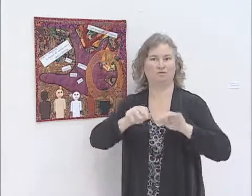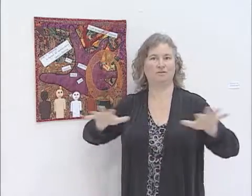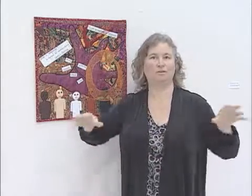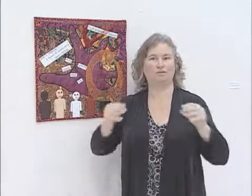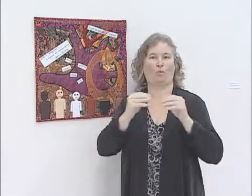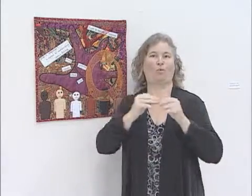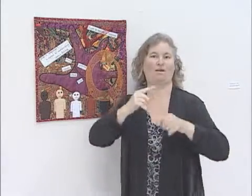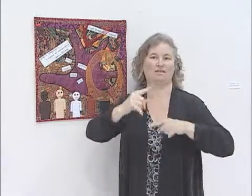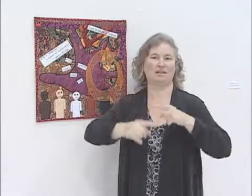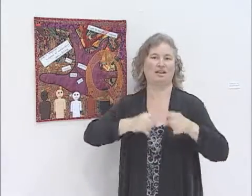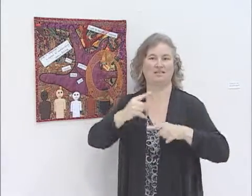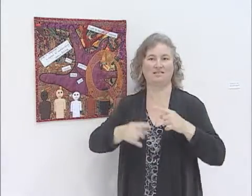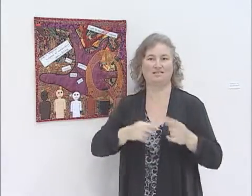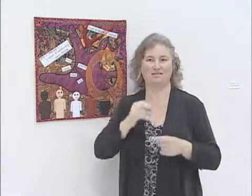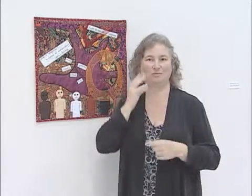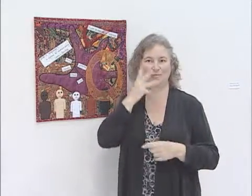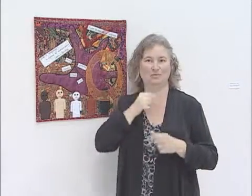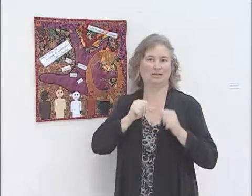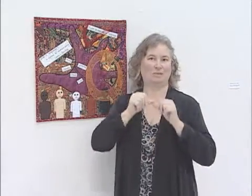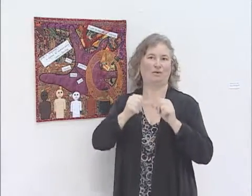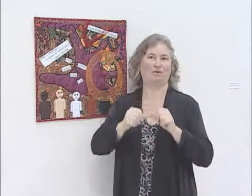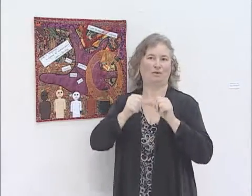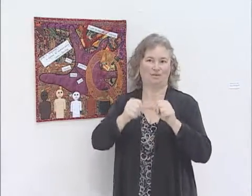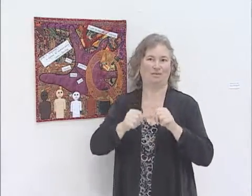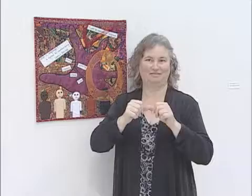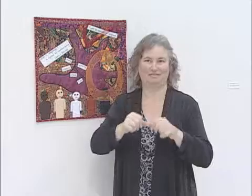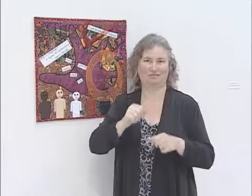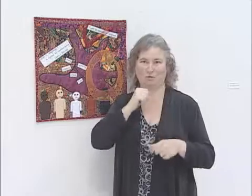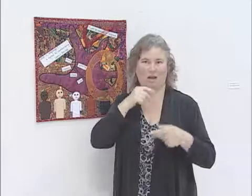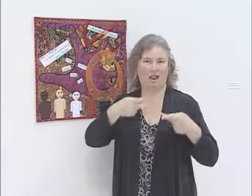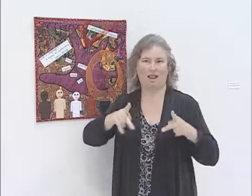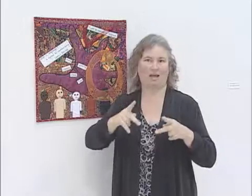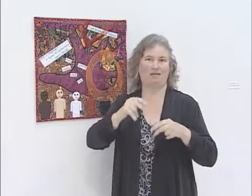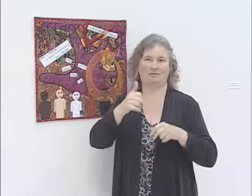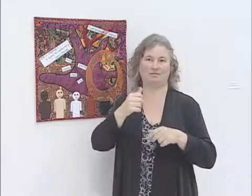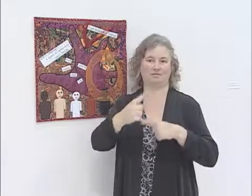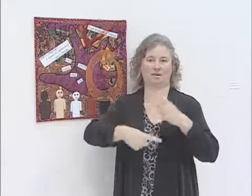We want to encourage more signing and the perpetuation of this beautiful language. We don't